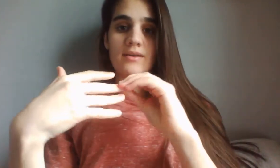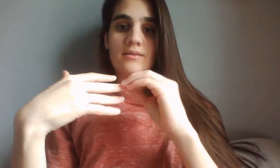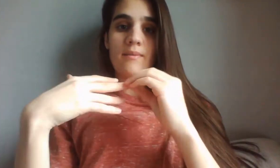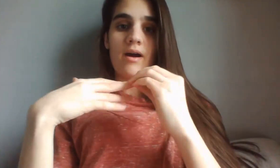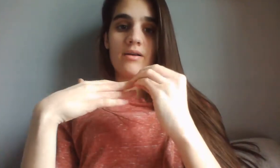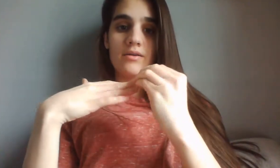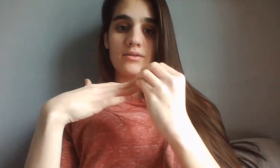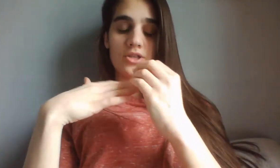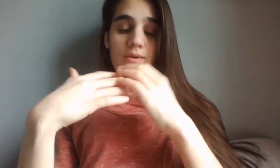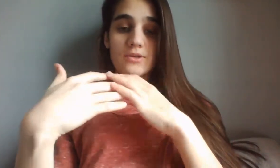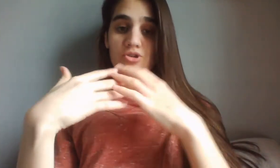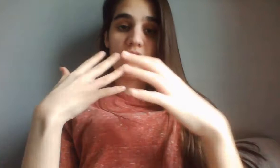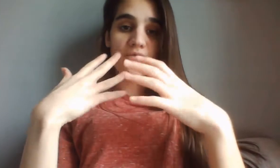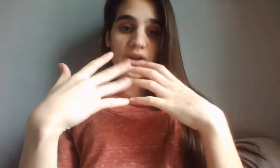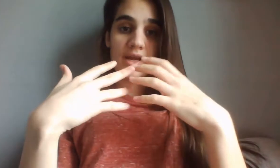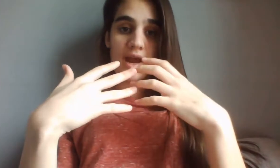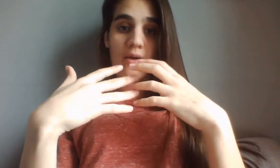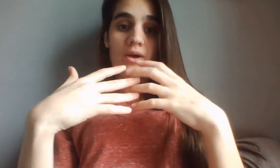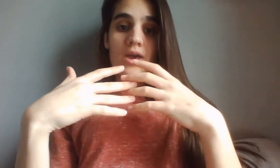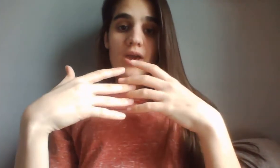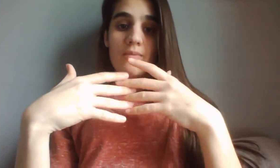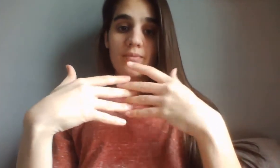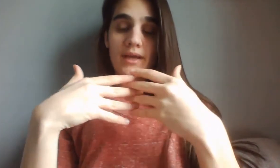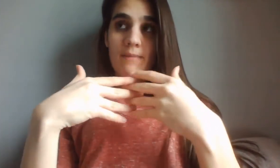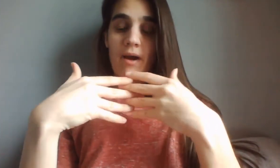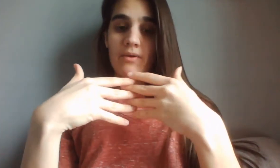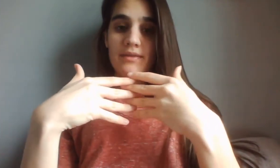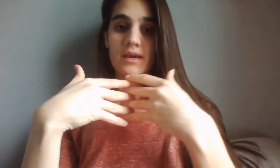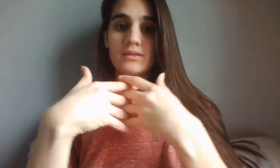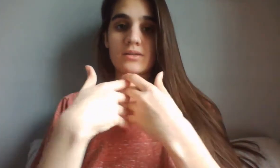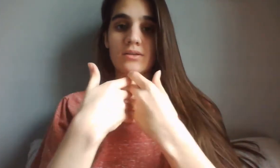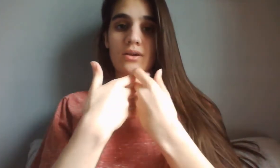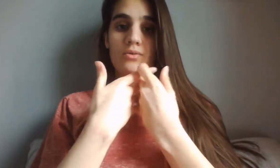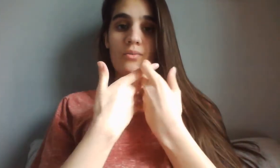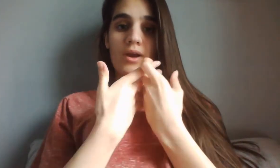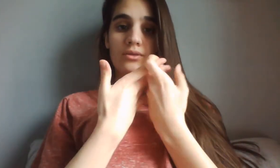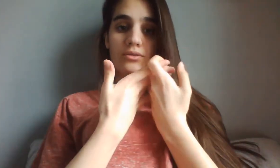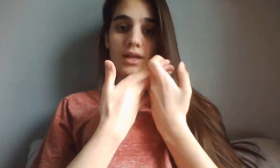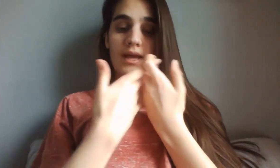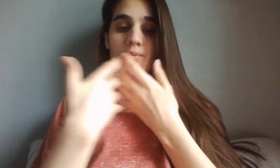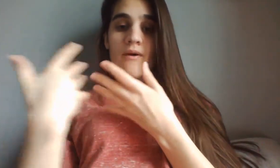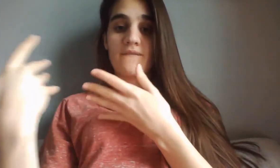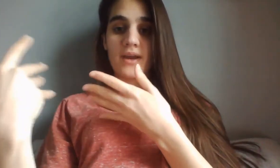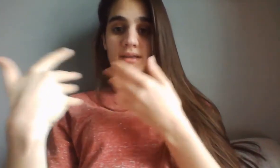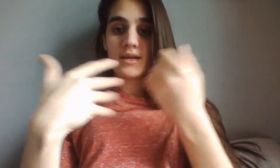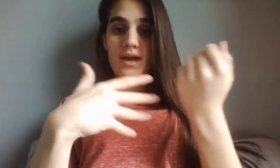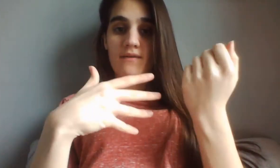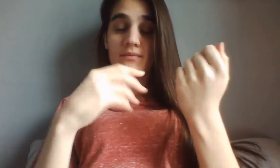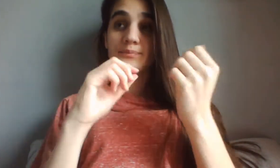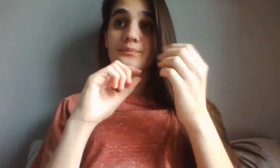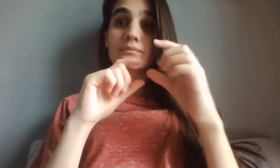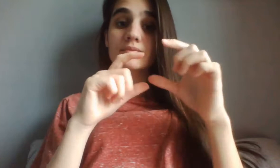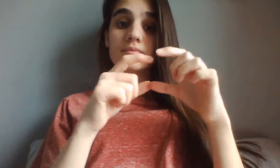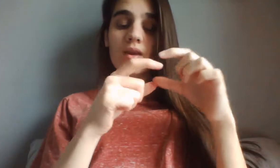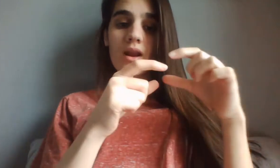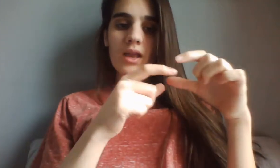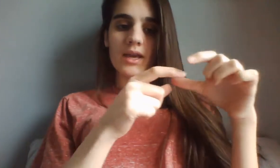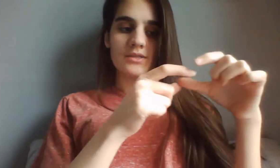breathing pattern. They were sort of freaking out, and we played about with this and what it looked like and what effect it gave. He told